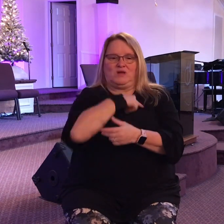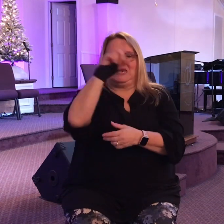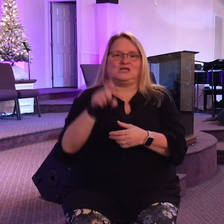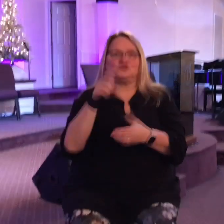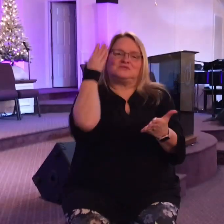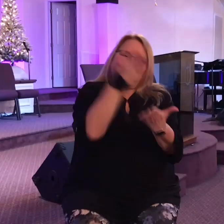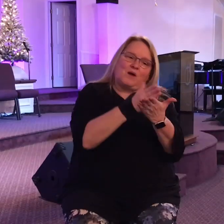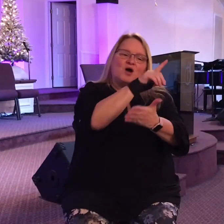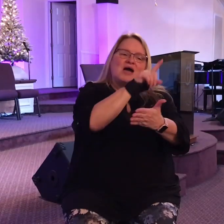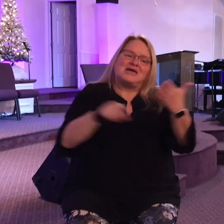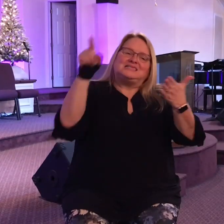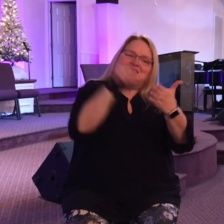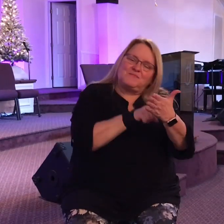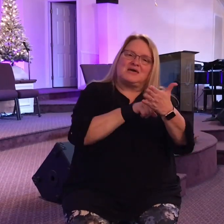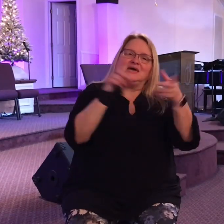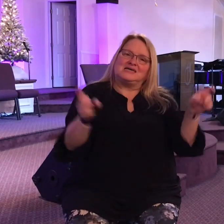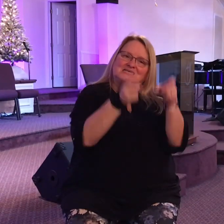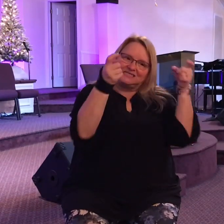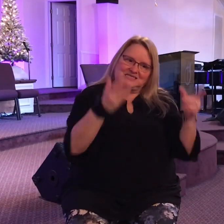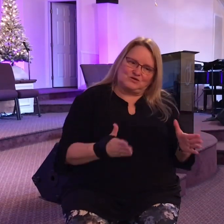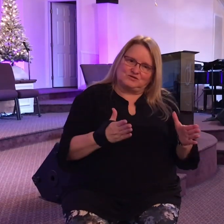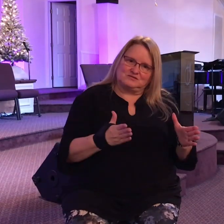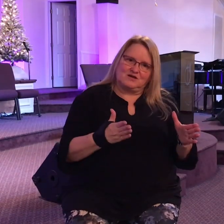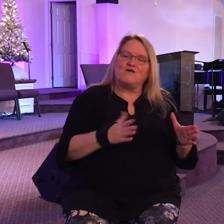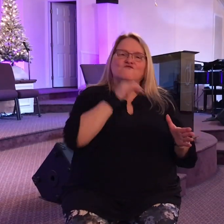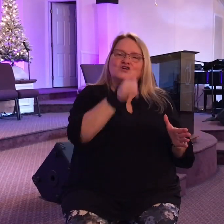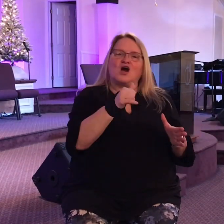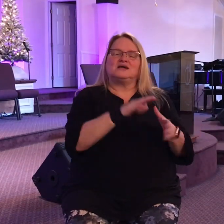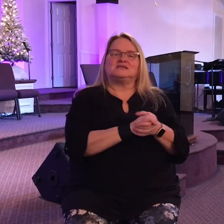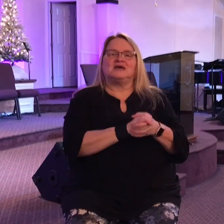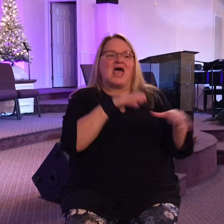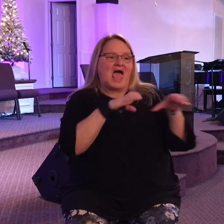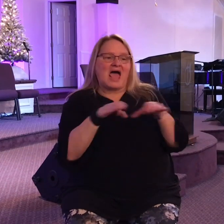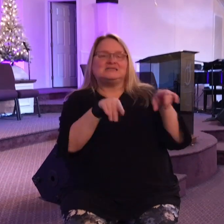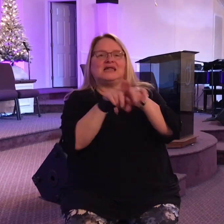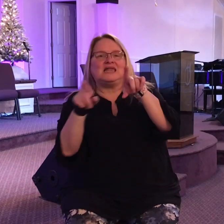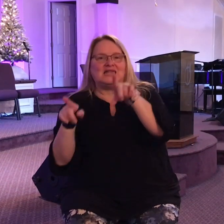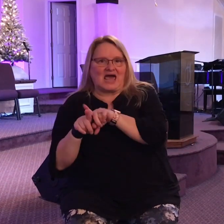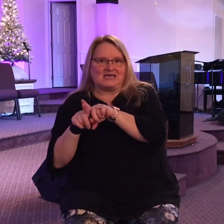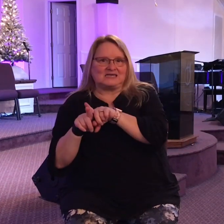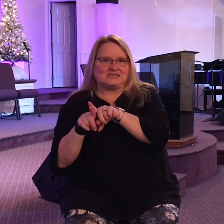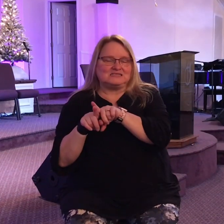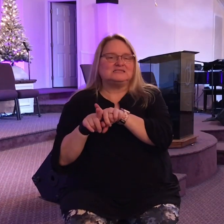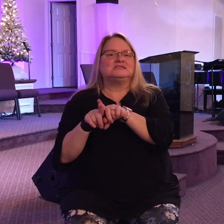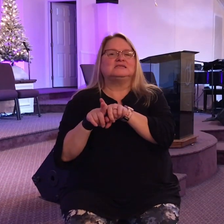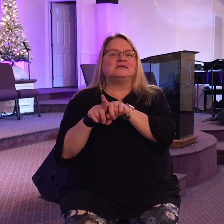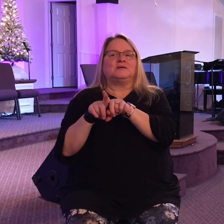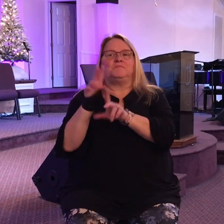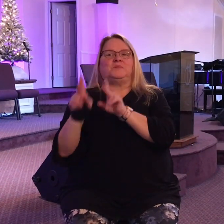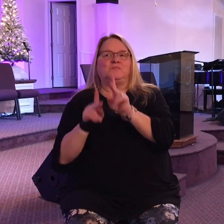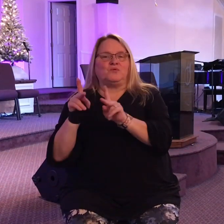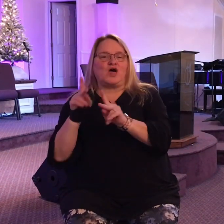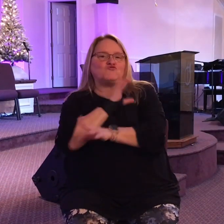saints. But what you can do is look funny at the saints when they keep acting like sinners. He